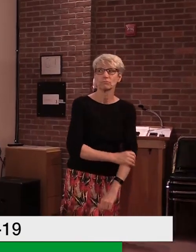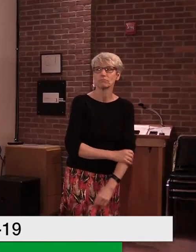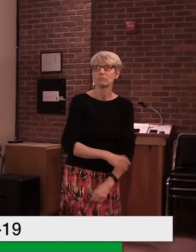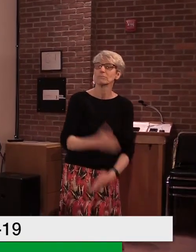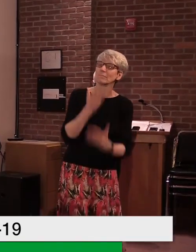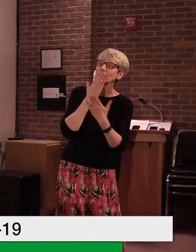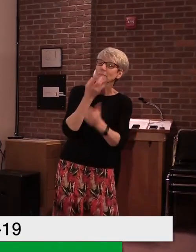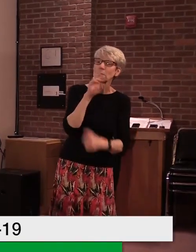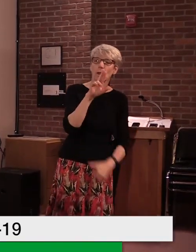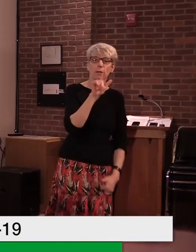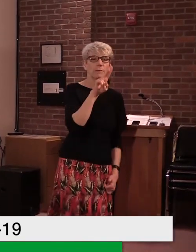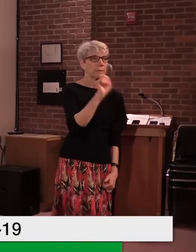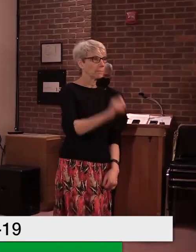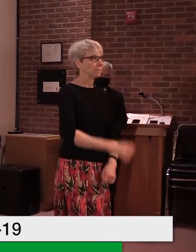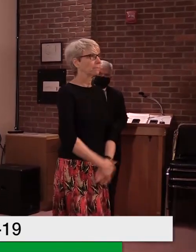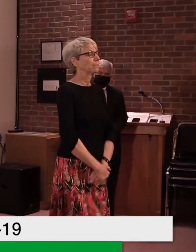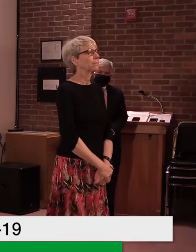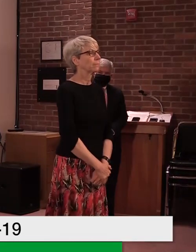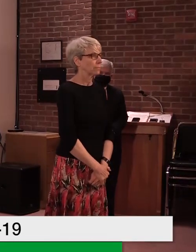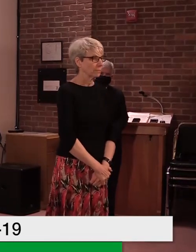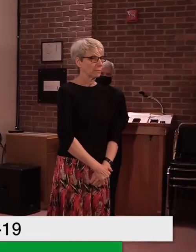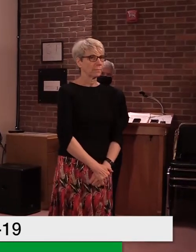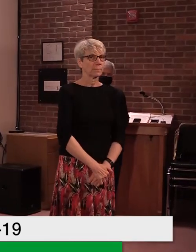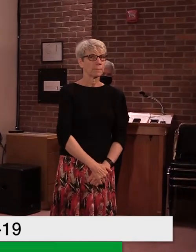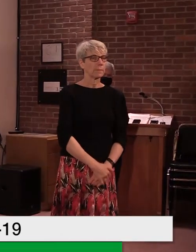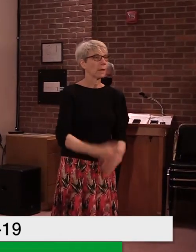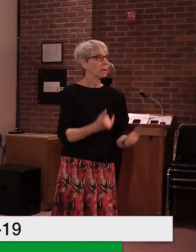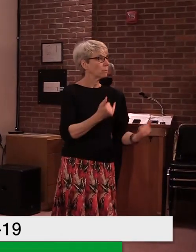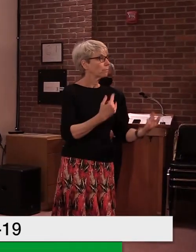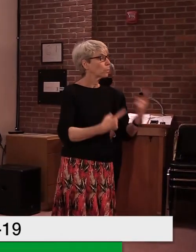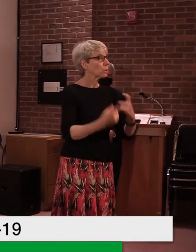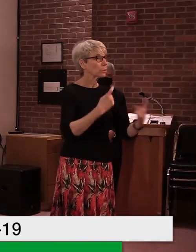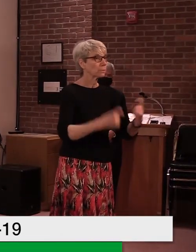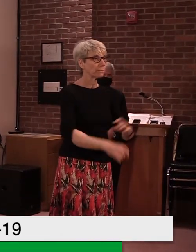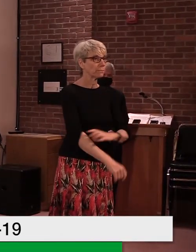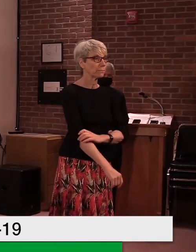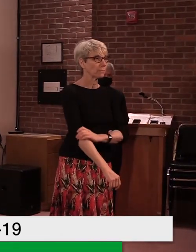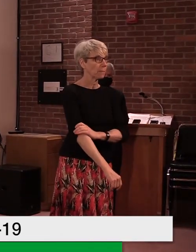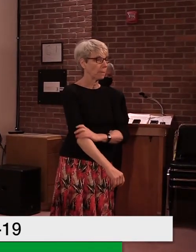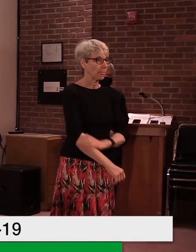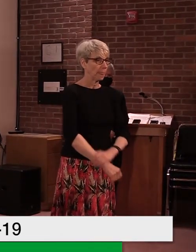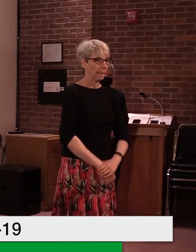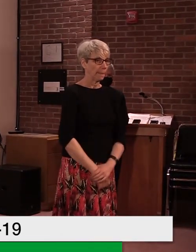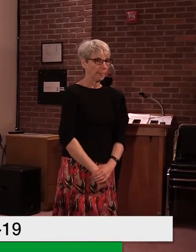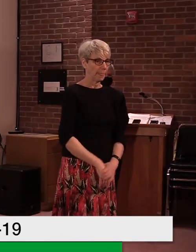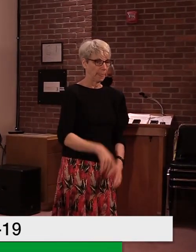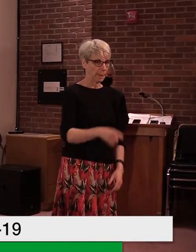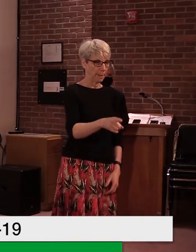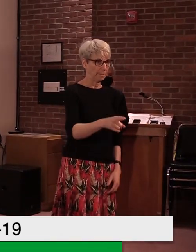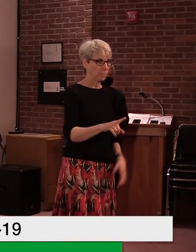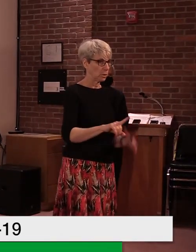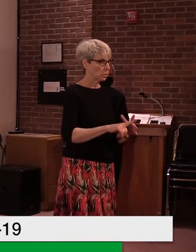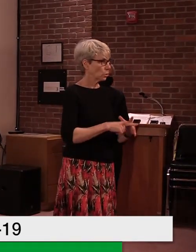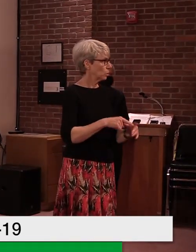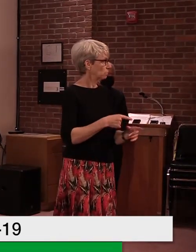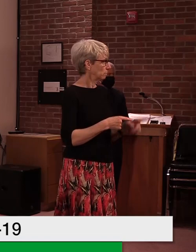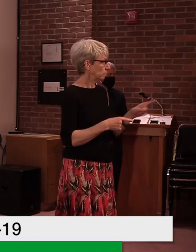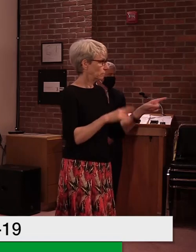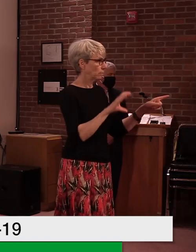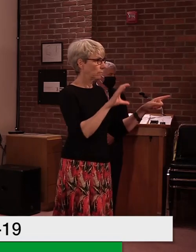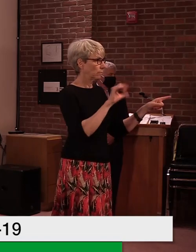Thank you, Dr. Levine. With that, we'll open it up to questions. We'll start in the room as usual.